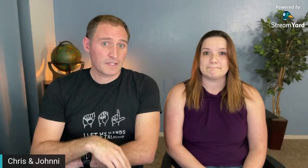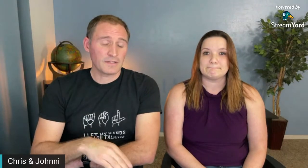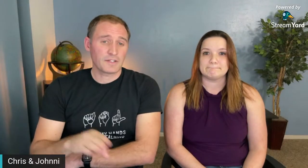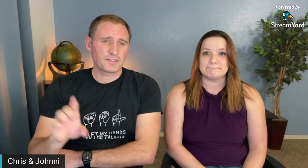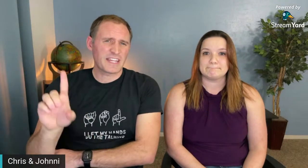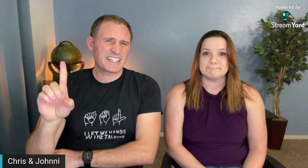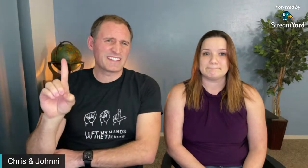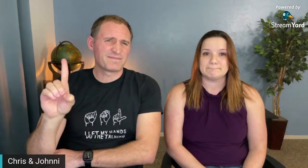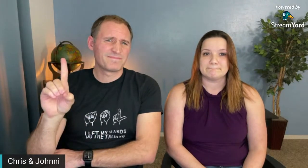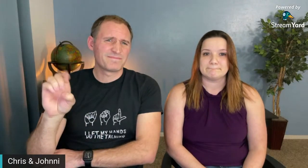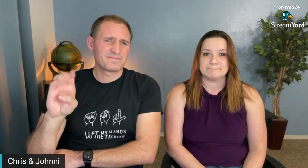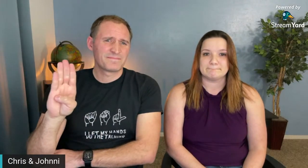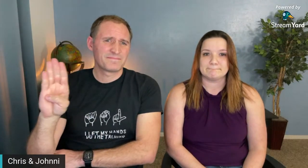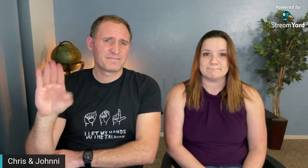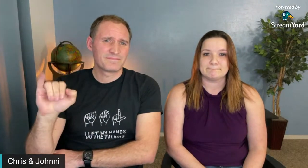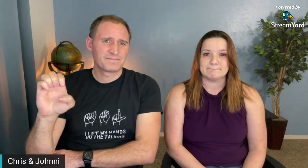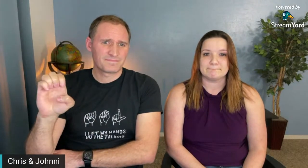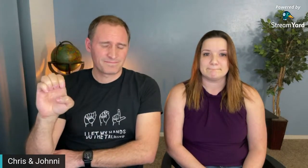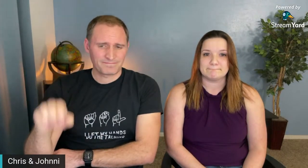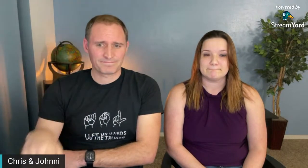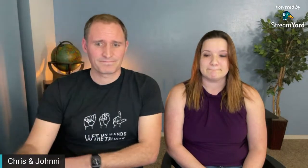Okay, I'll do that again.